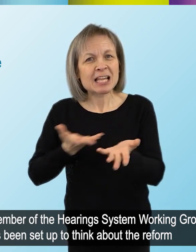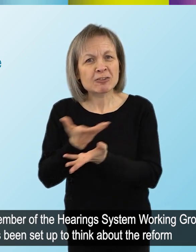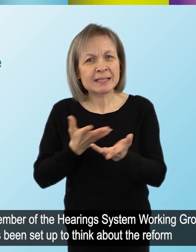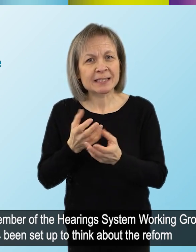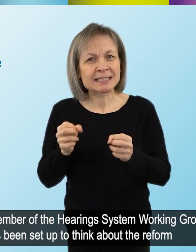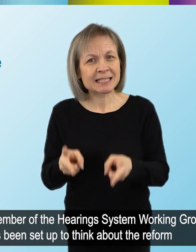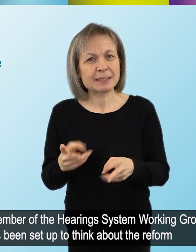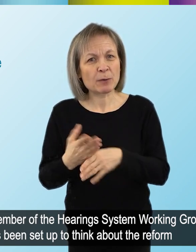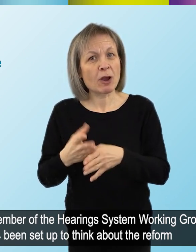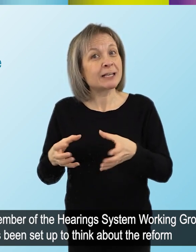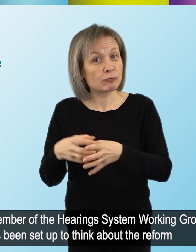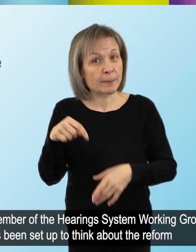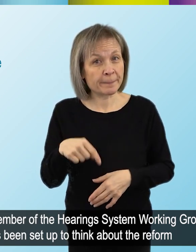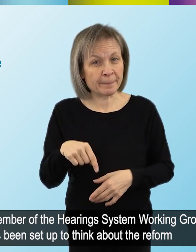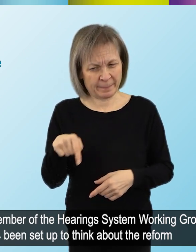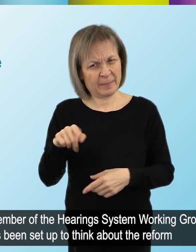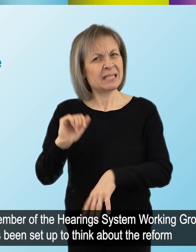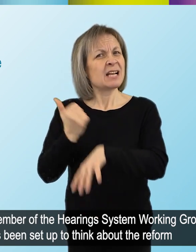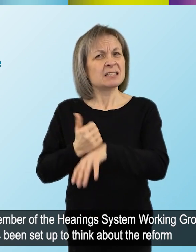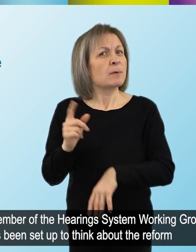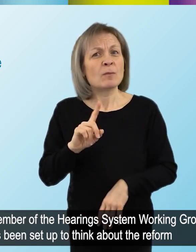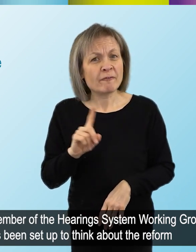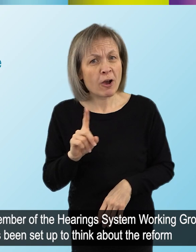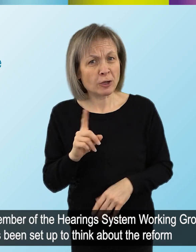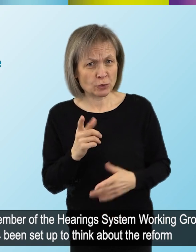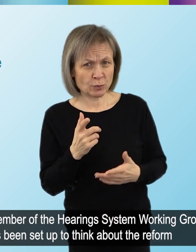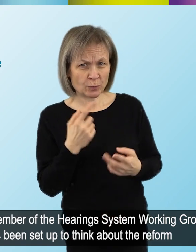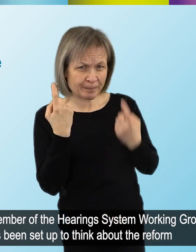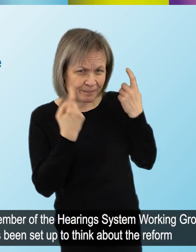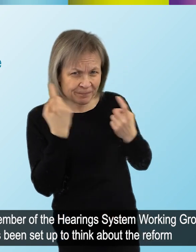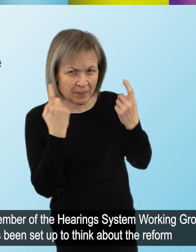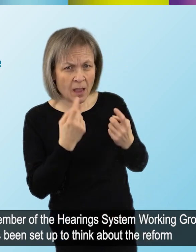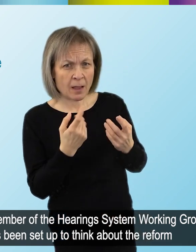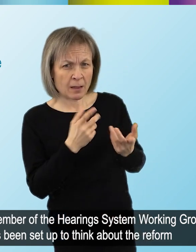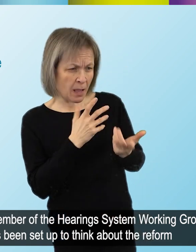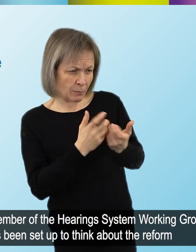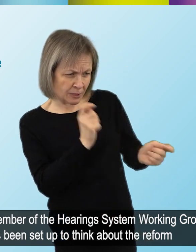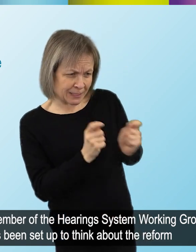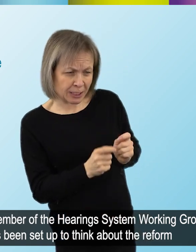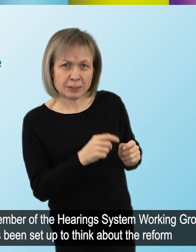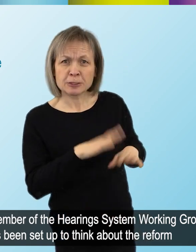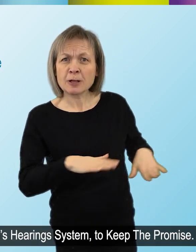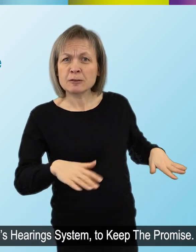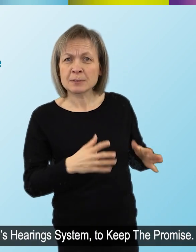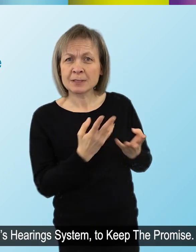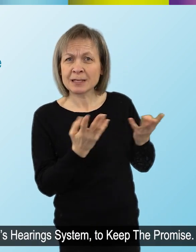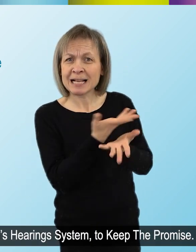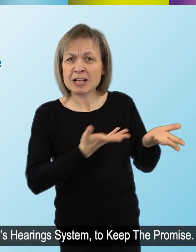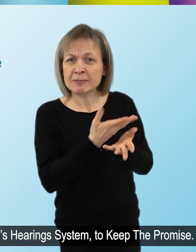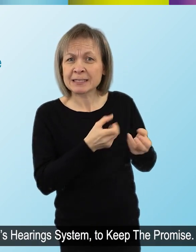SCRA is a key member of the Hearings System Working Group, which has been set up to think about the reform of the children's hearings system